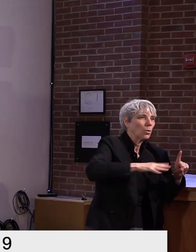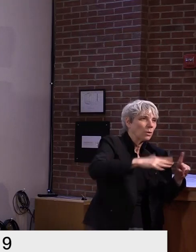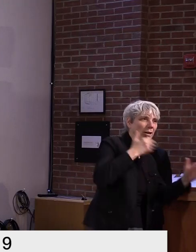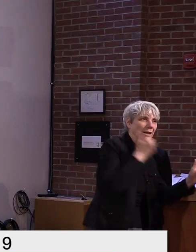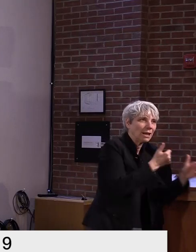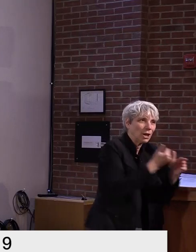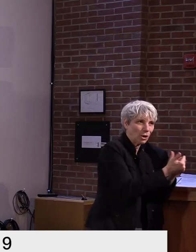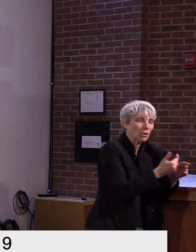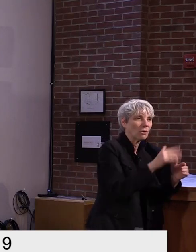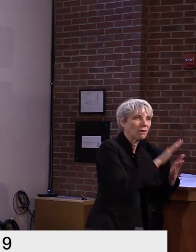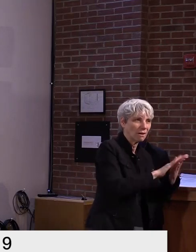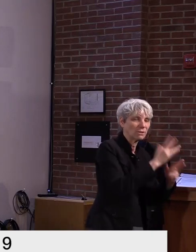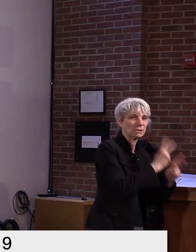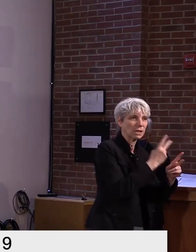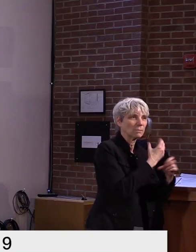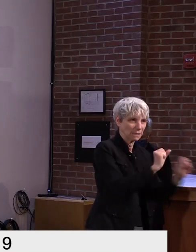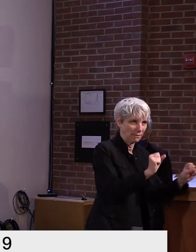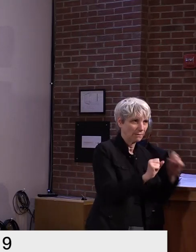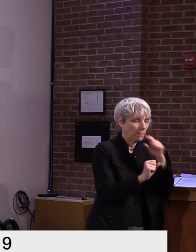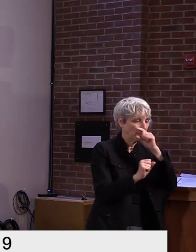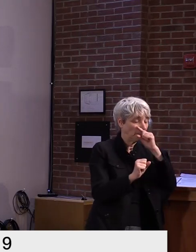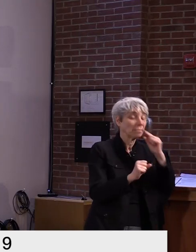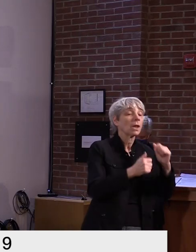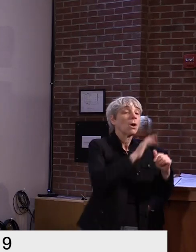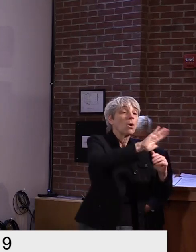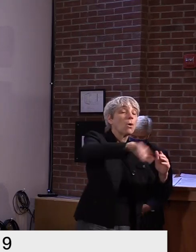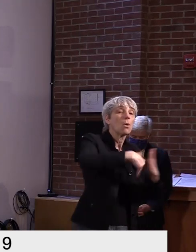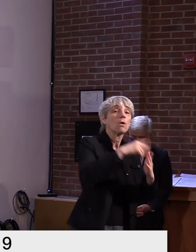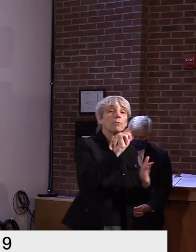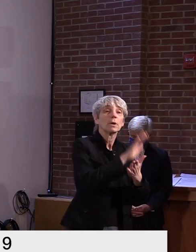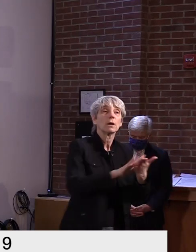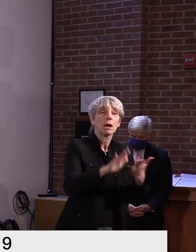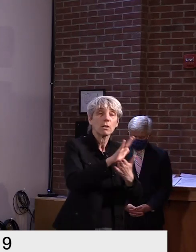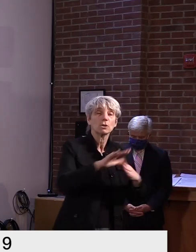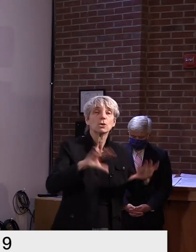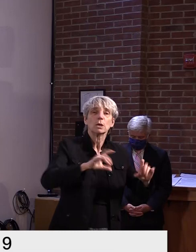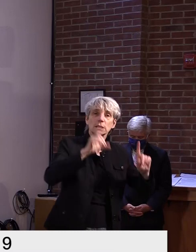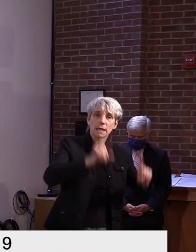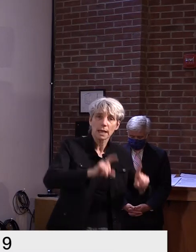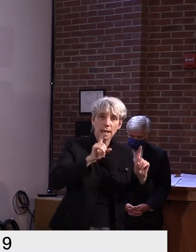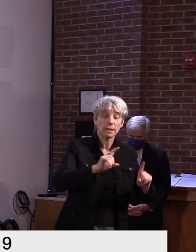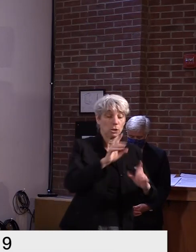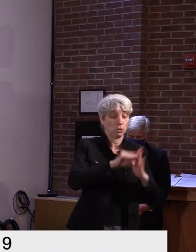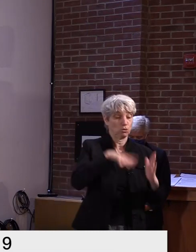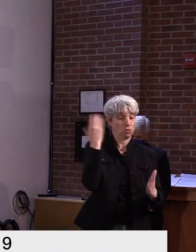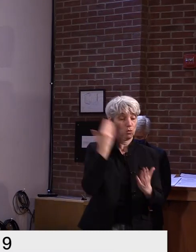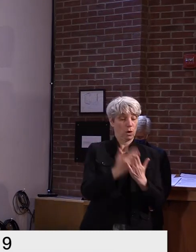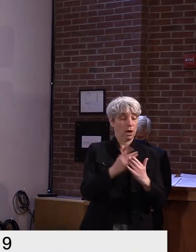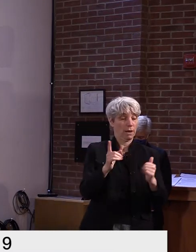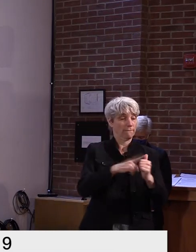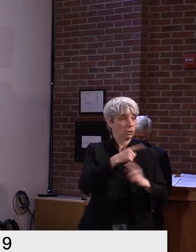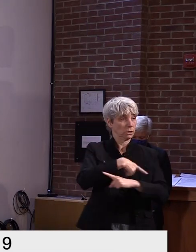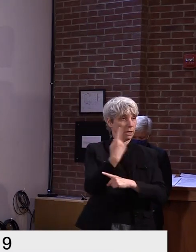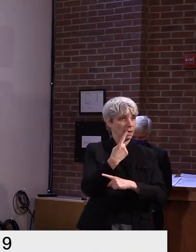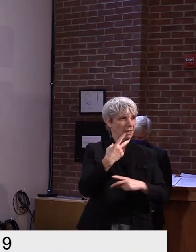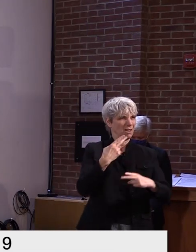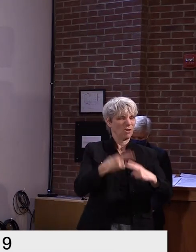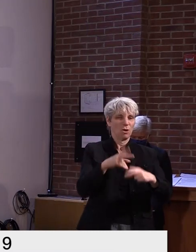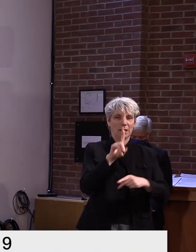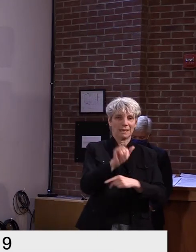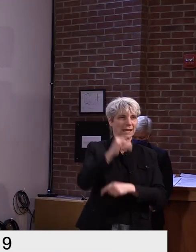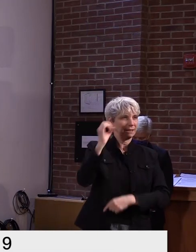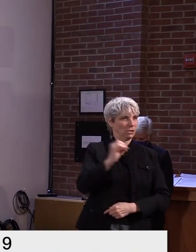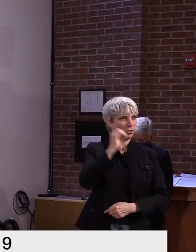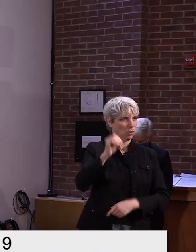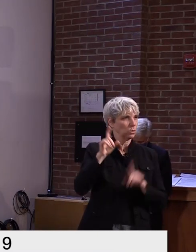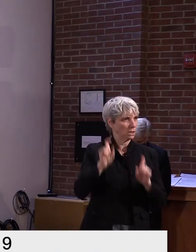baseline day zero testing and then day seven testing when students are arriving from out of state. And they are